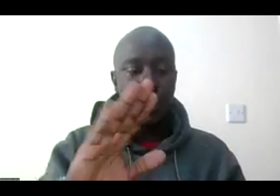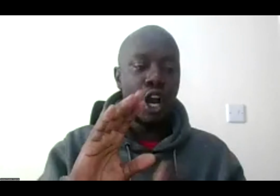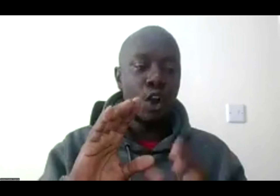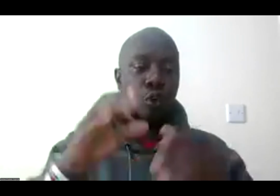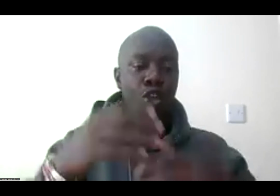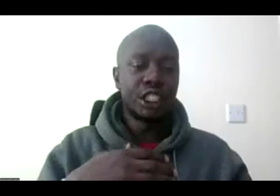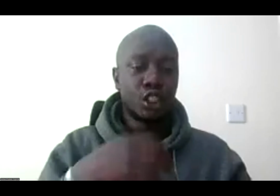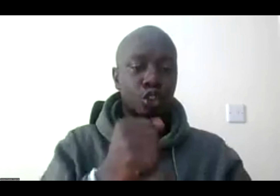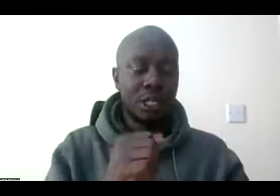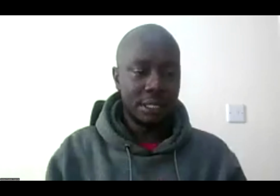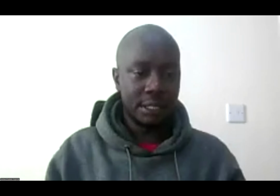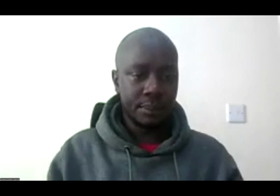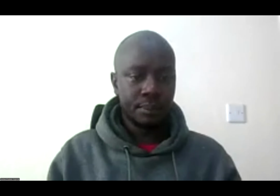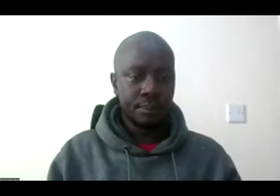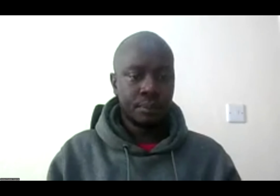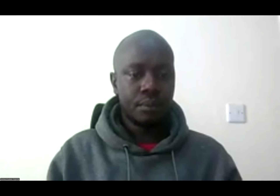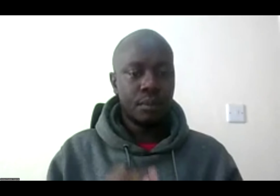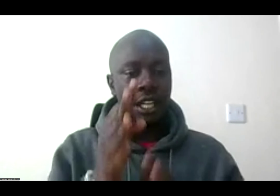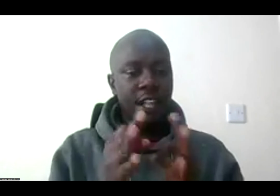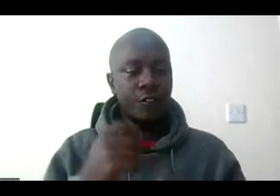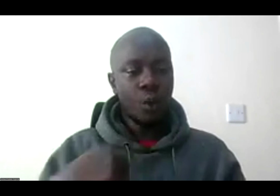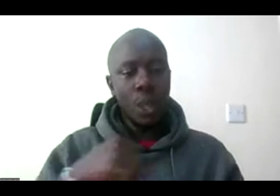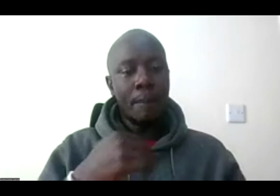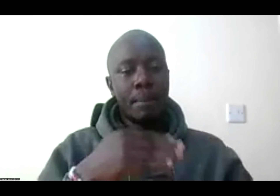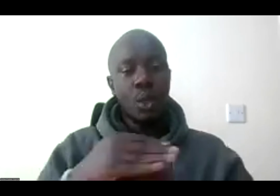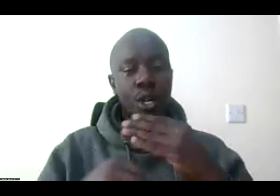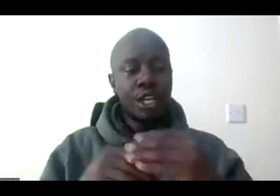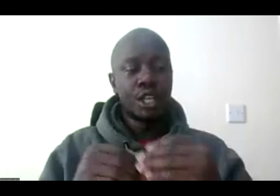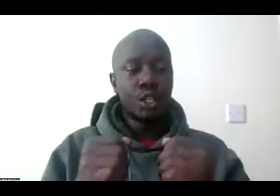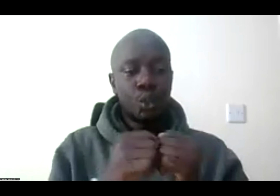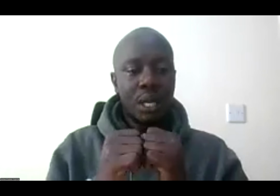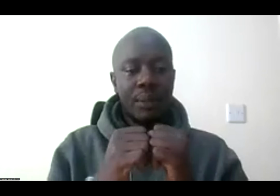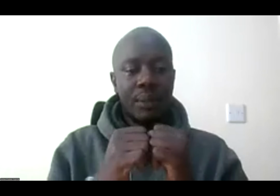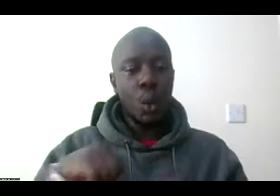we need your network and also your community association.